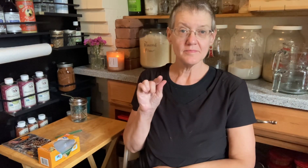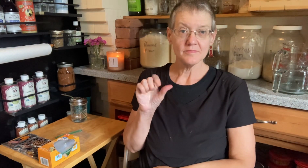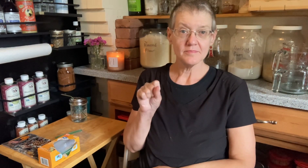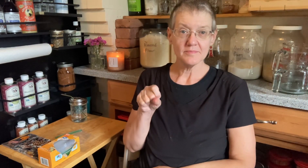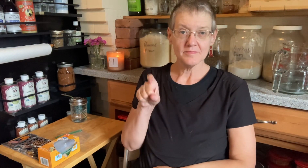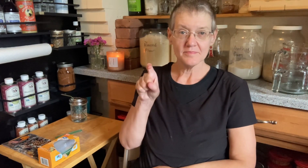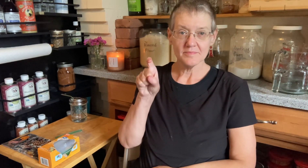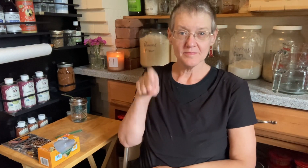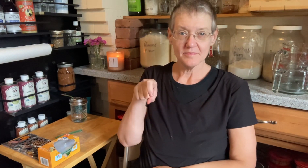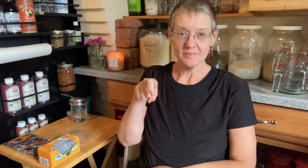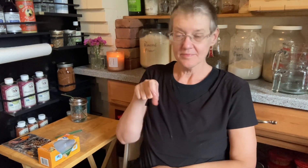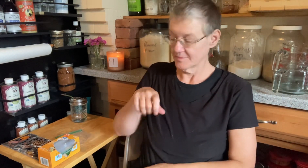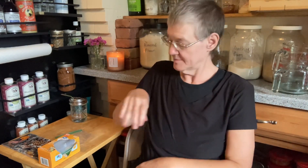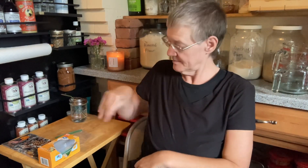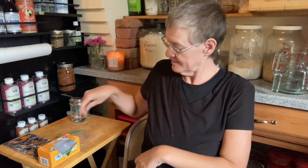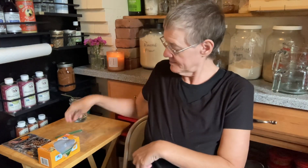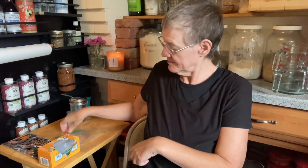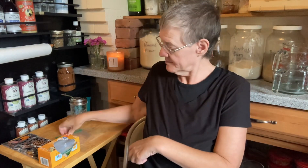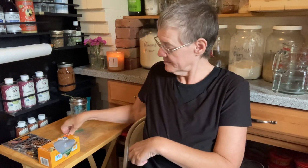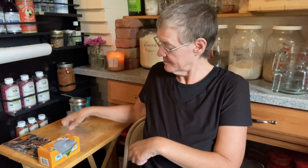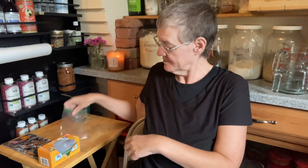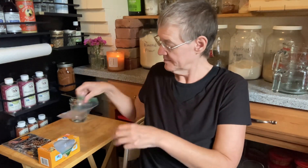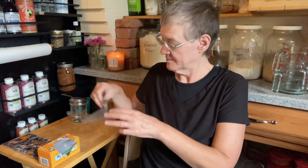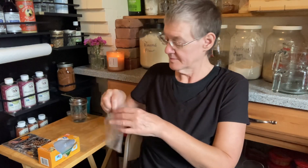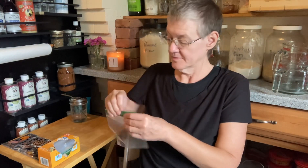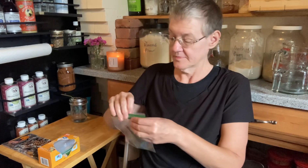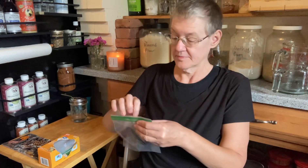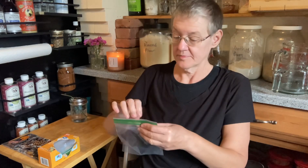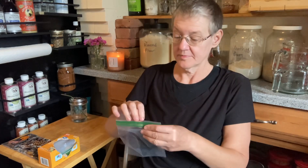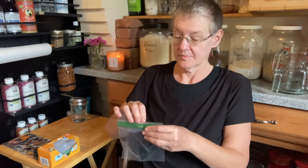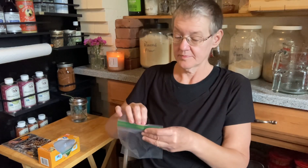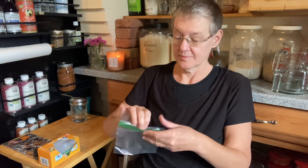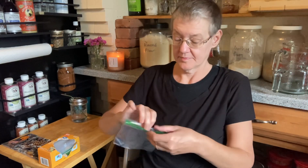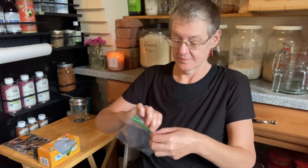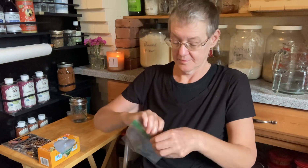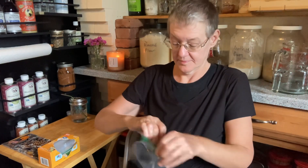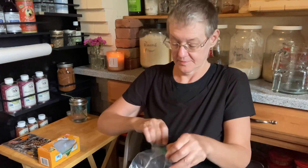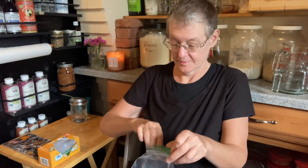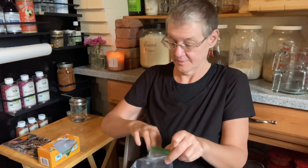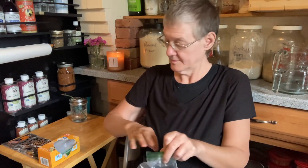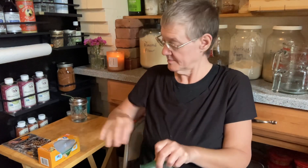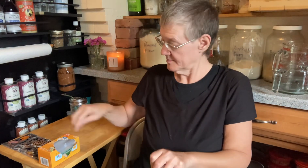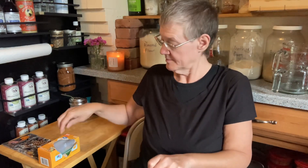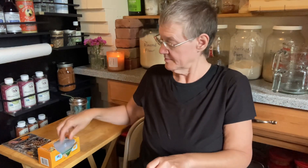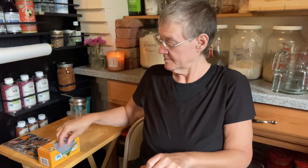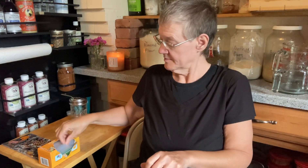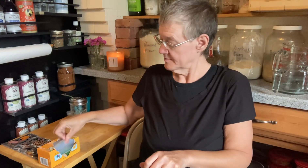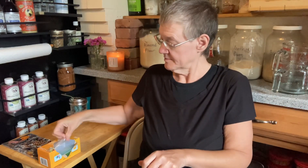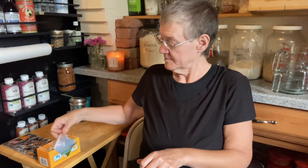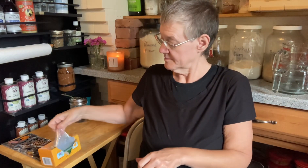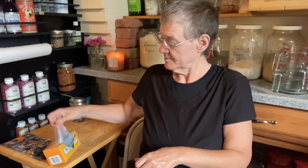I need 18.